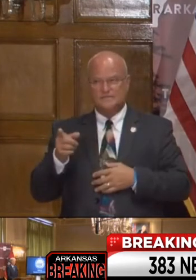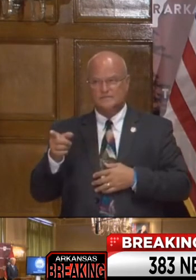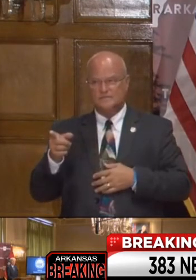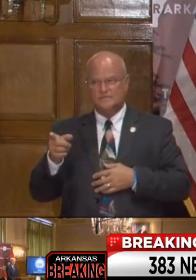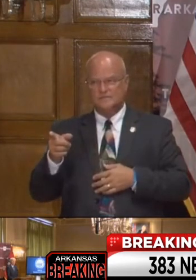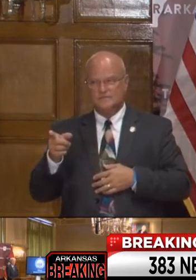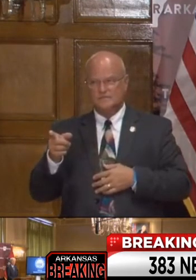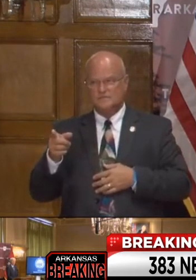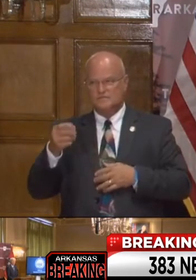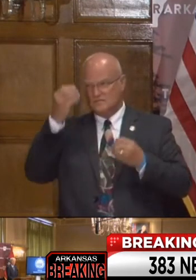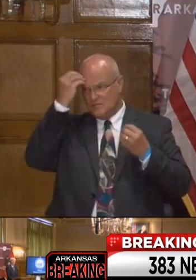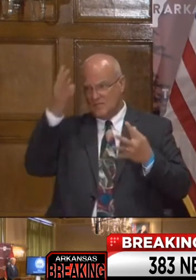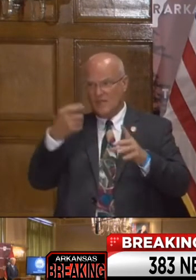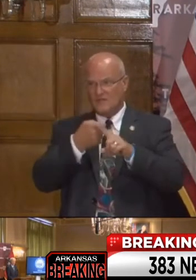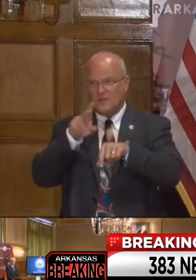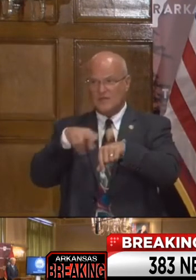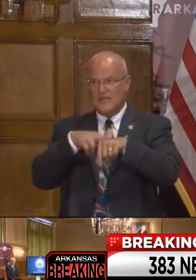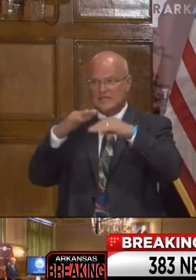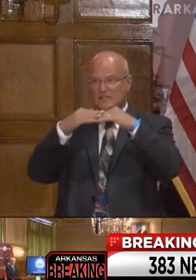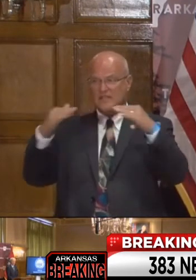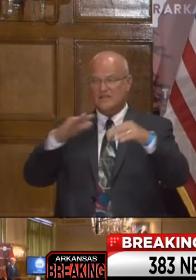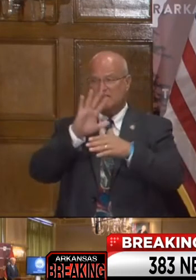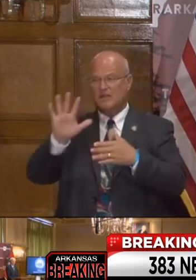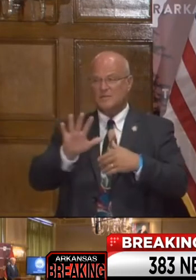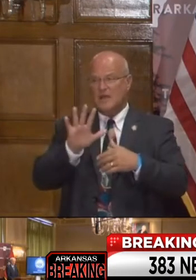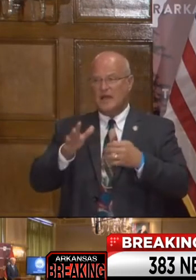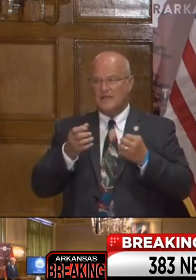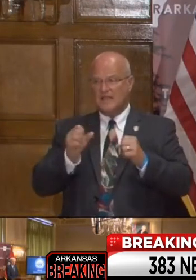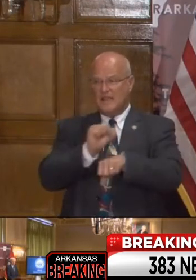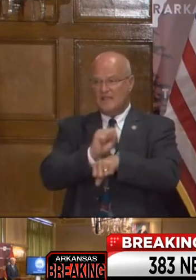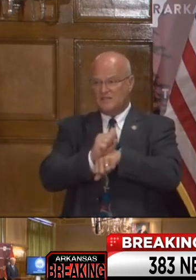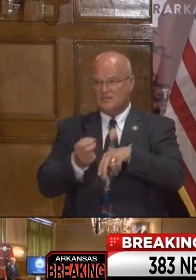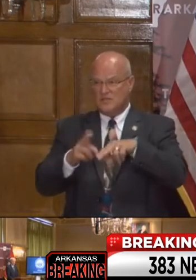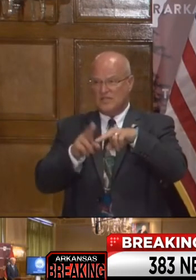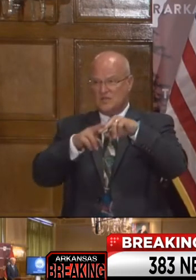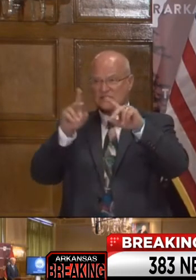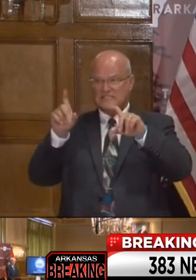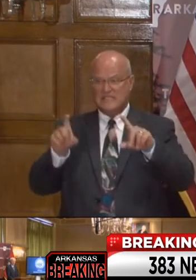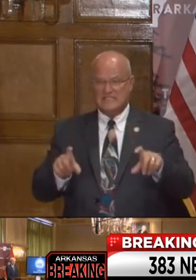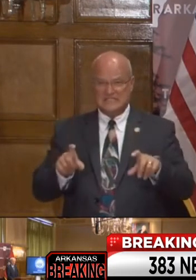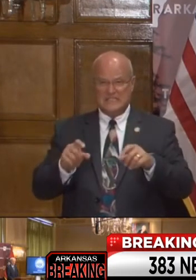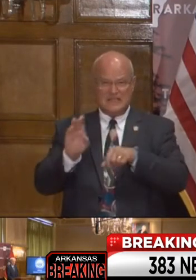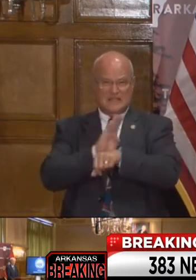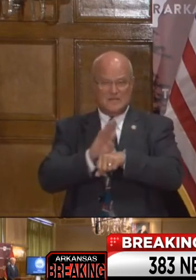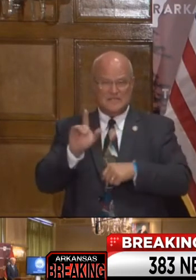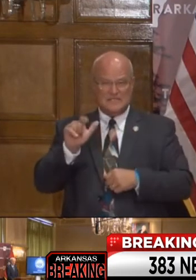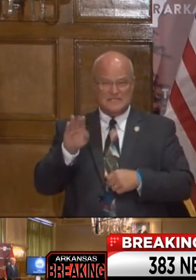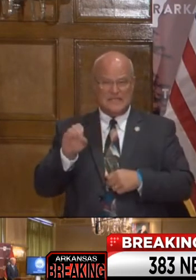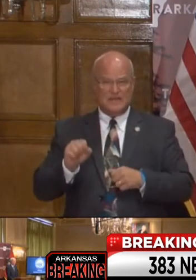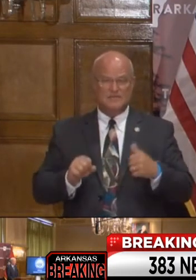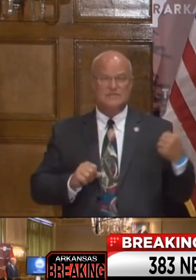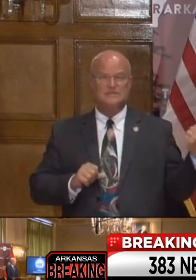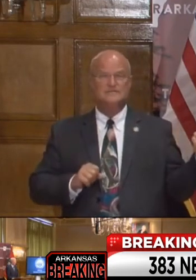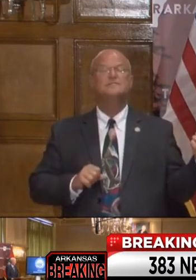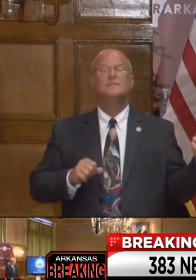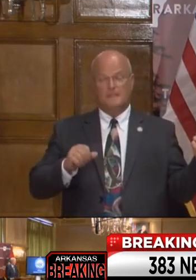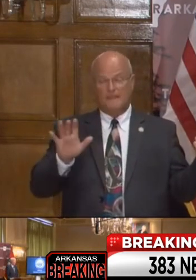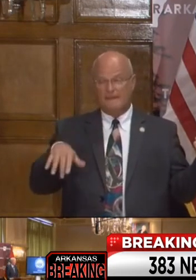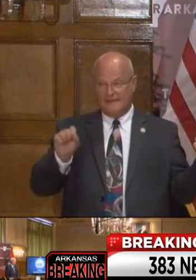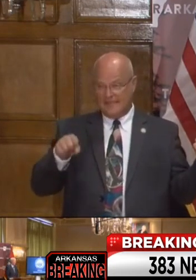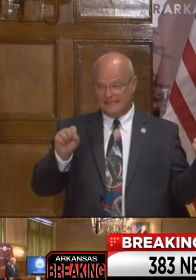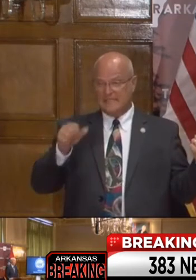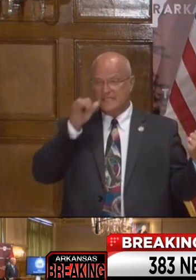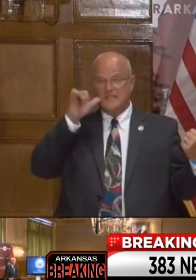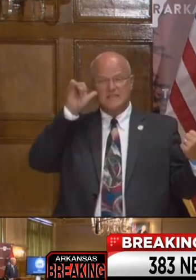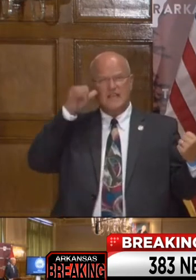Receiving information from the national level about the efforts to increase testings in the commercial labs? I have. Yesterday I